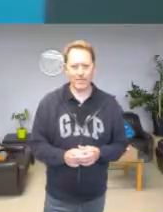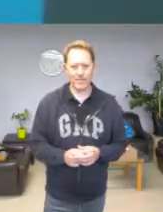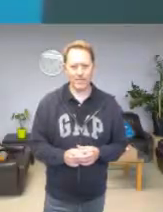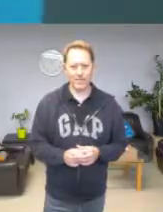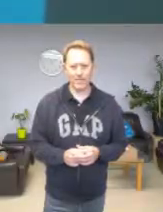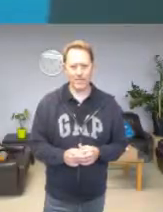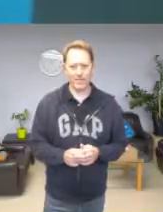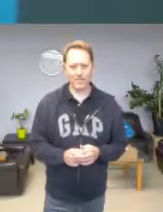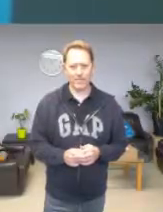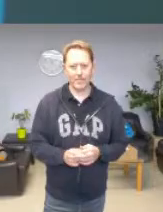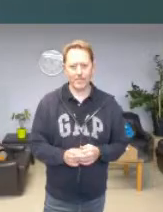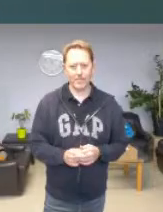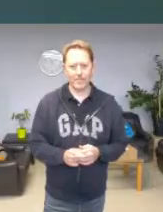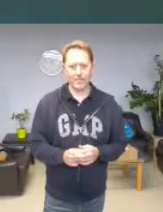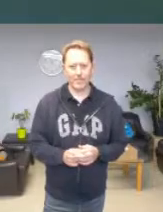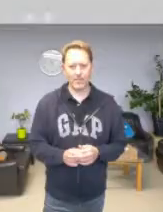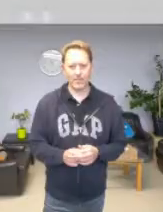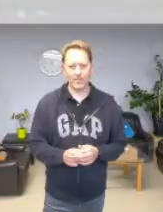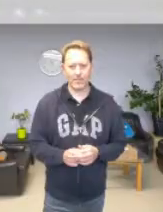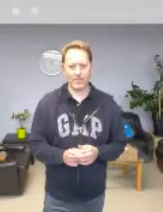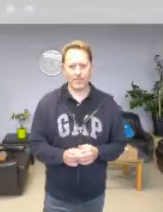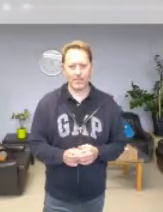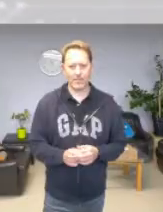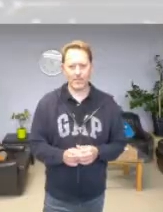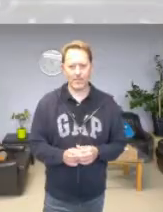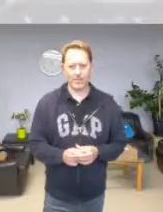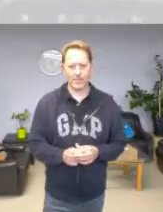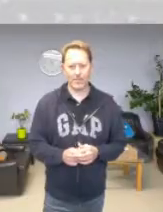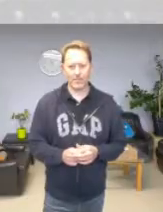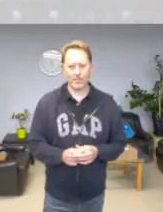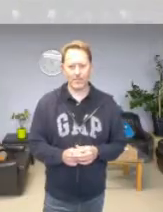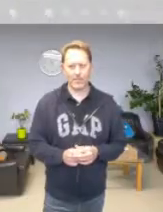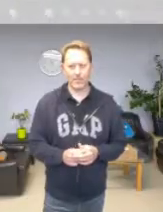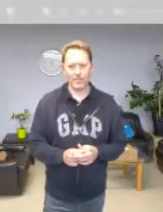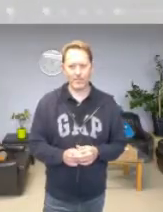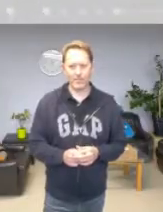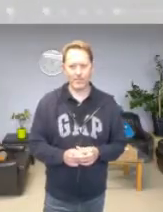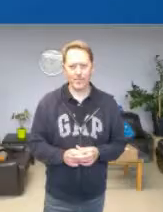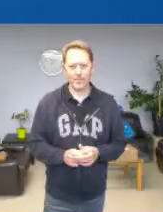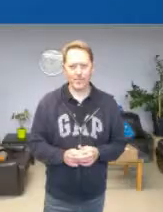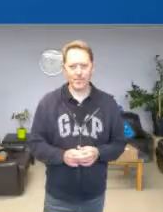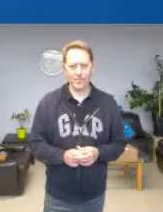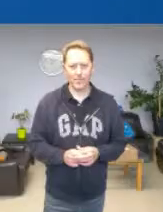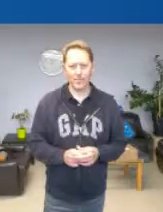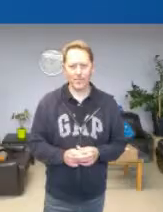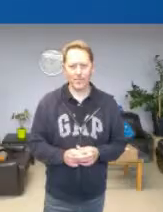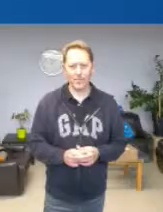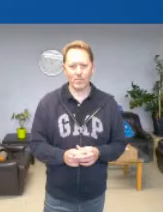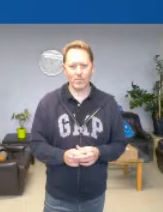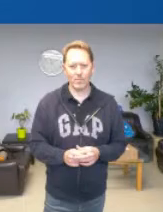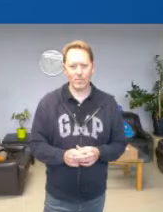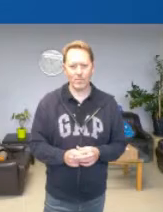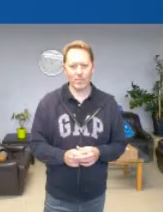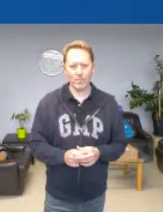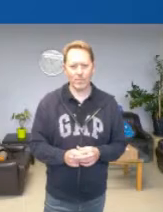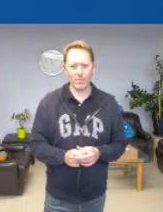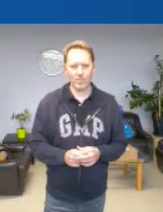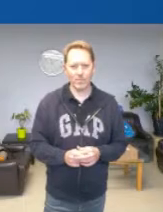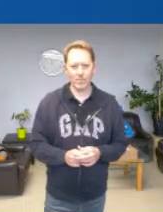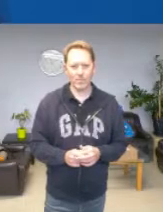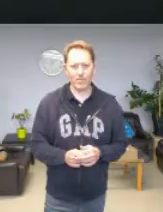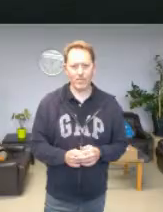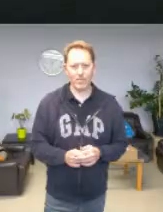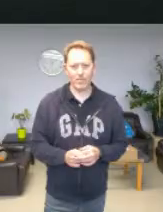body landmarks are sent to our AI model, which we have trained before with these signs. The